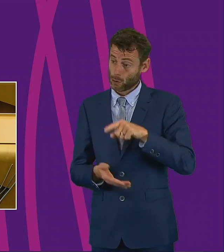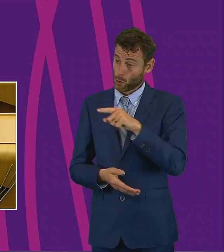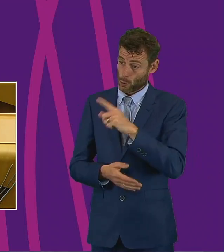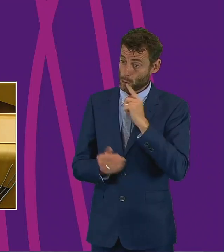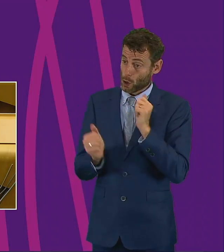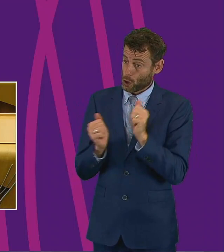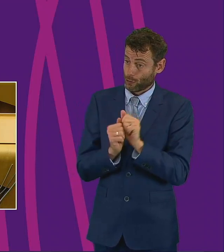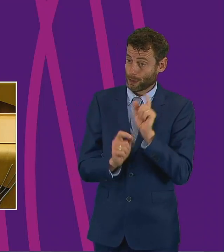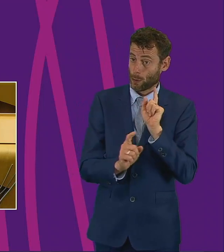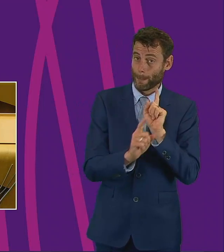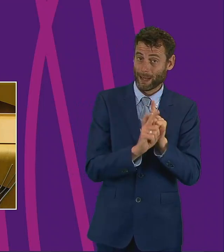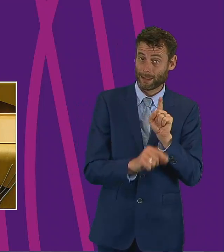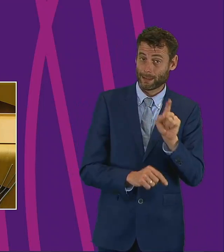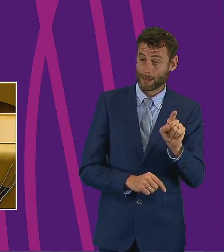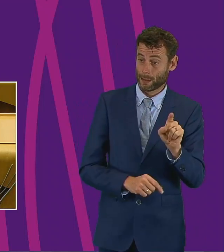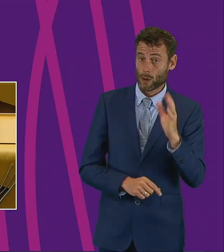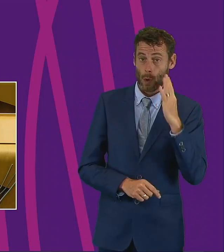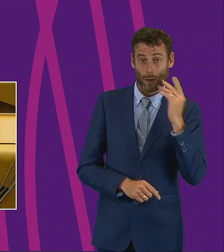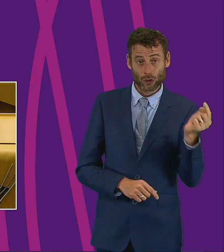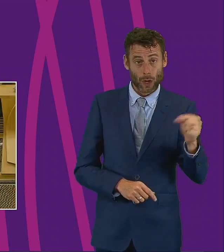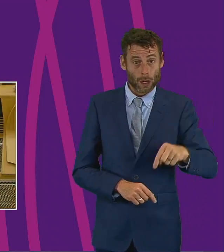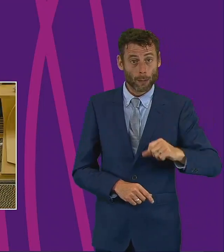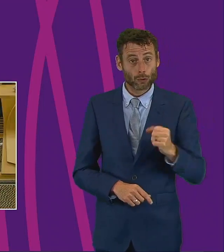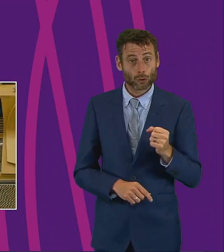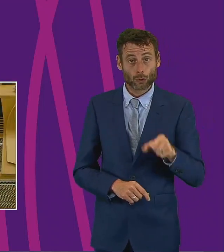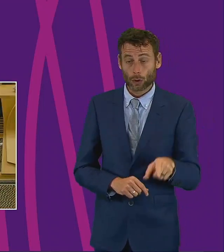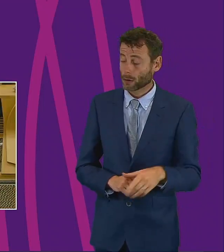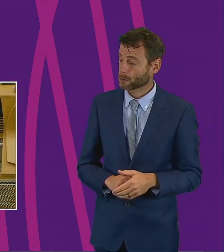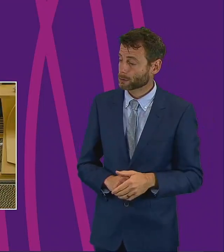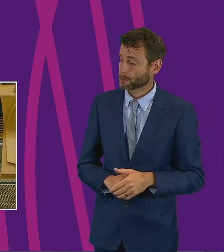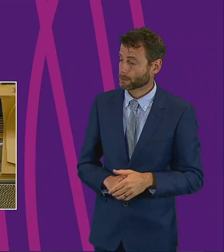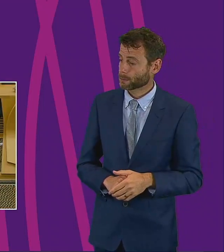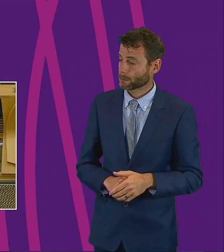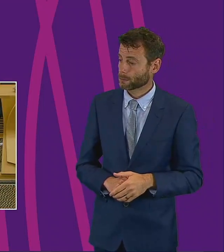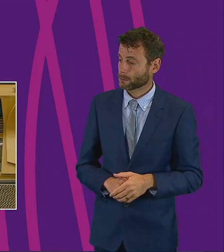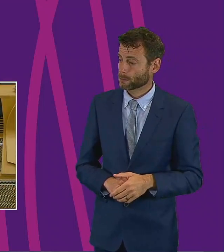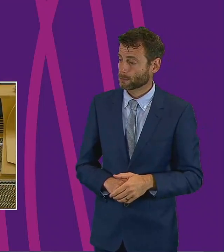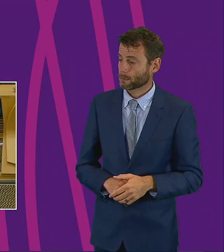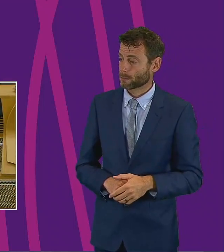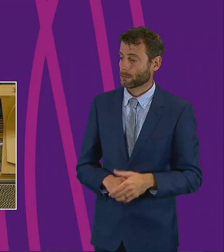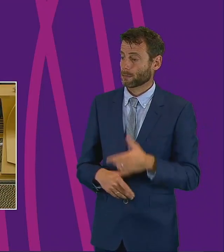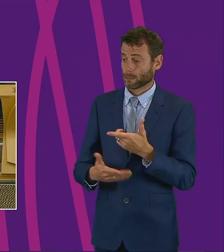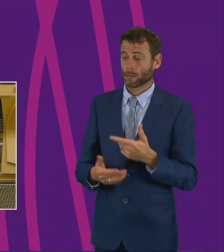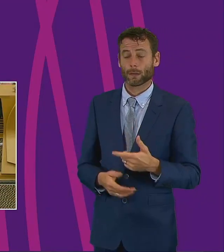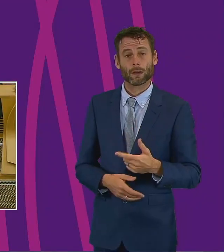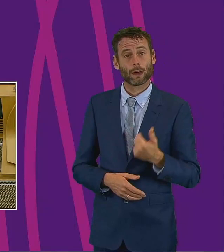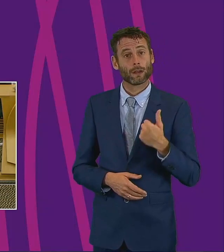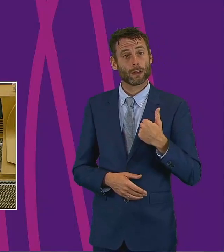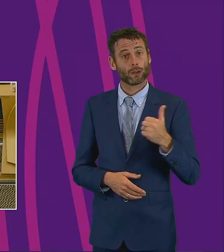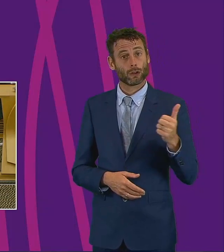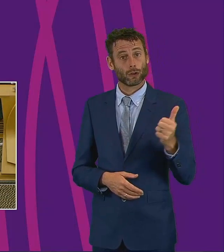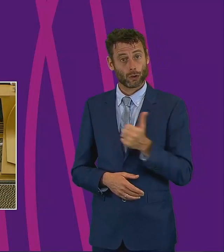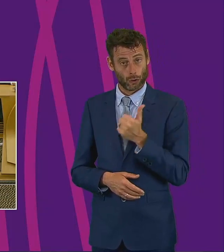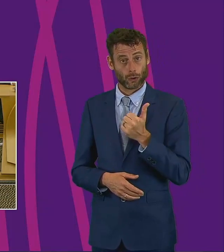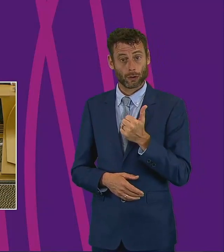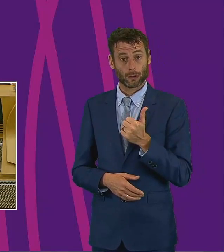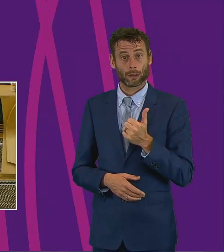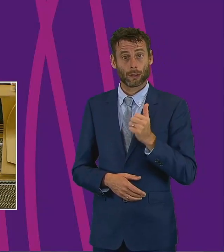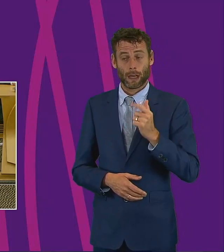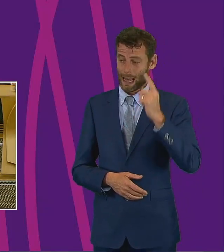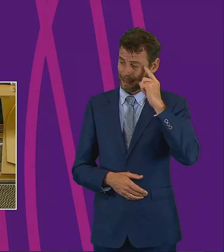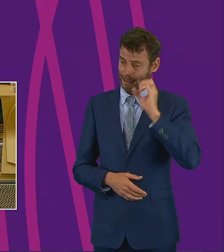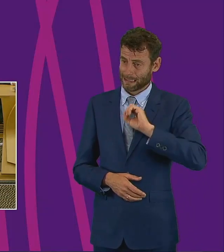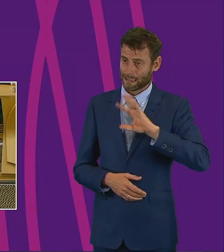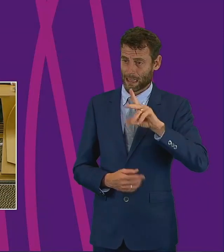Midgley when she comes to Scotland? First Minister. I actually signed a reply to Mrs Midgley last night, I think,